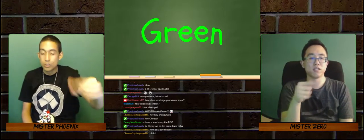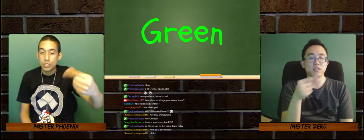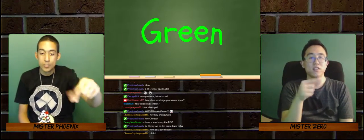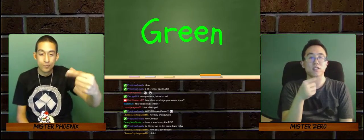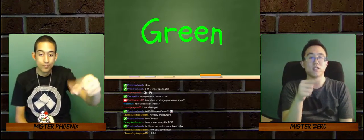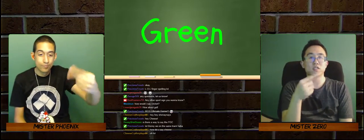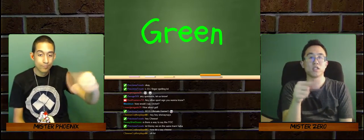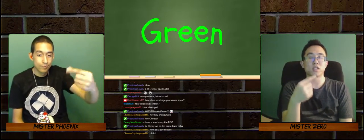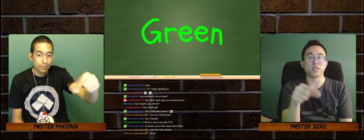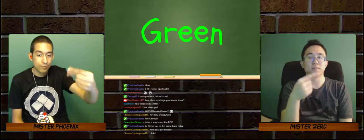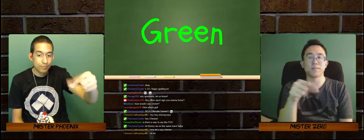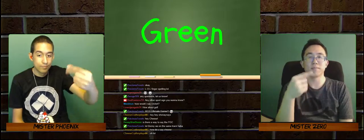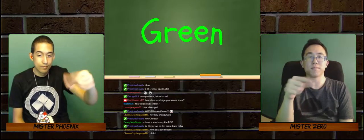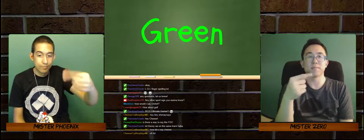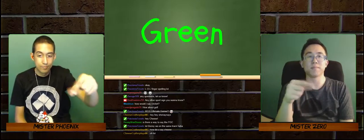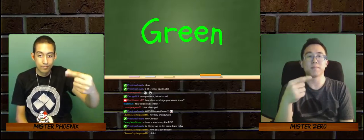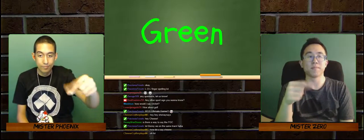green